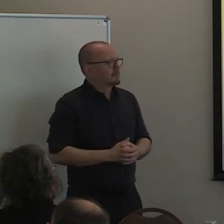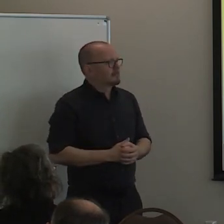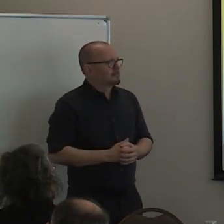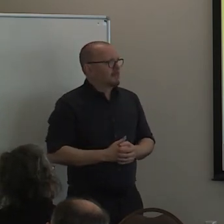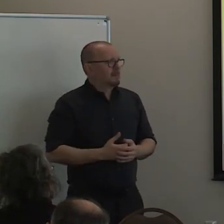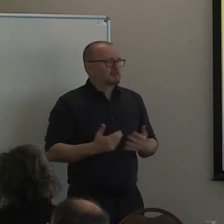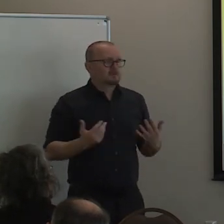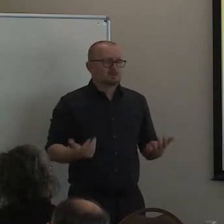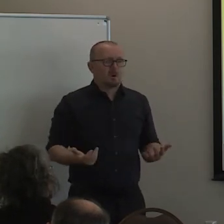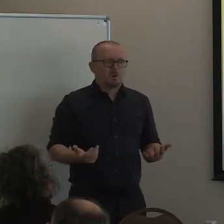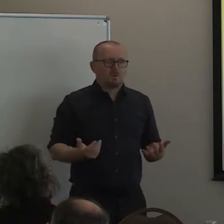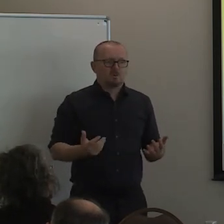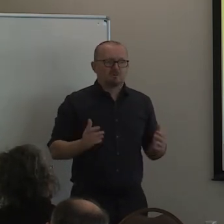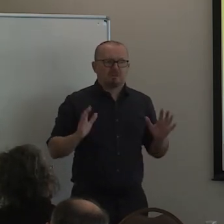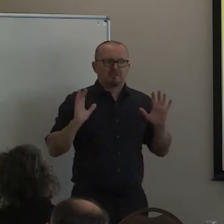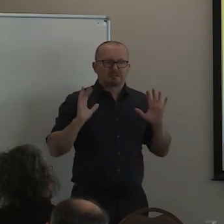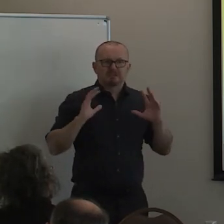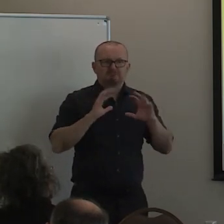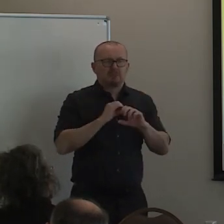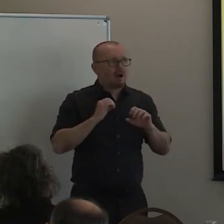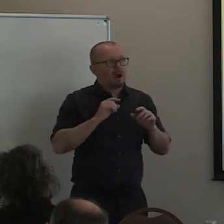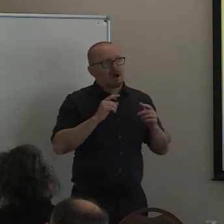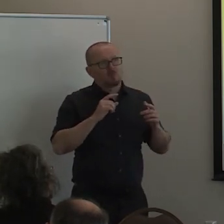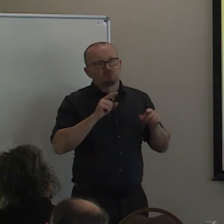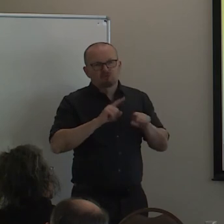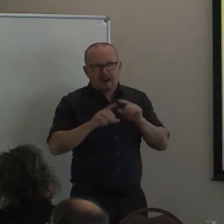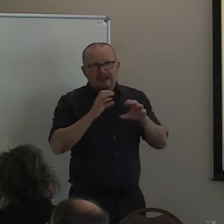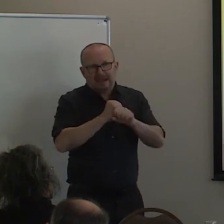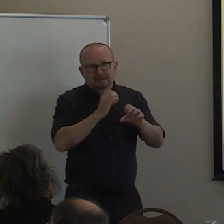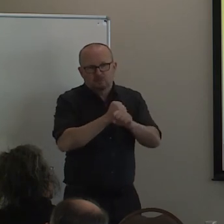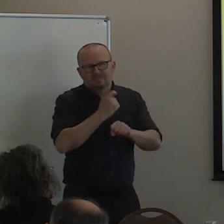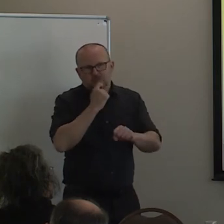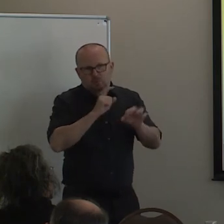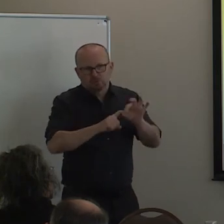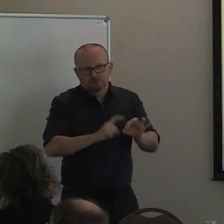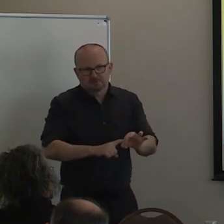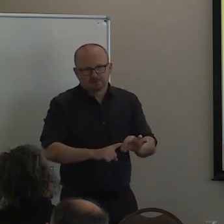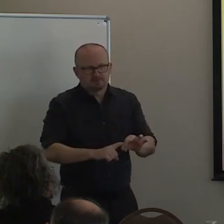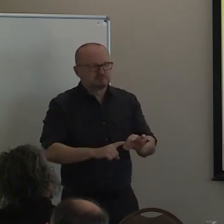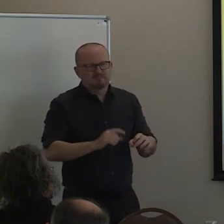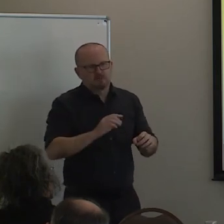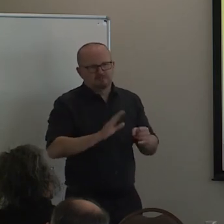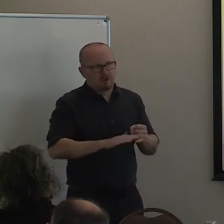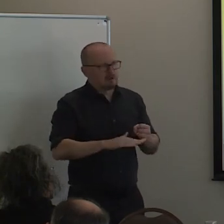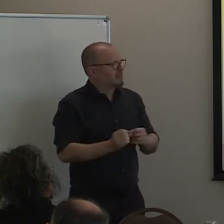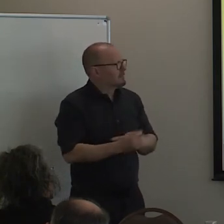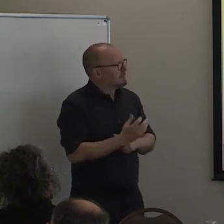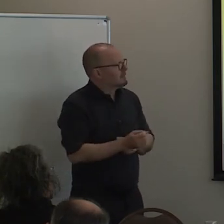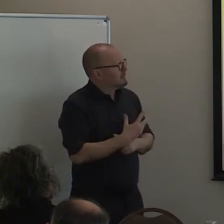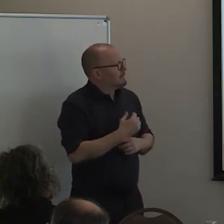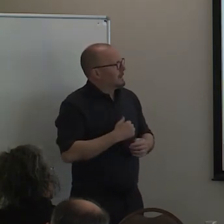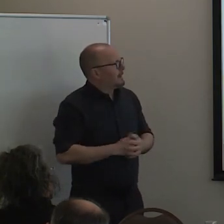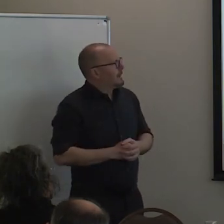So I guess that's it. I'm going to try end with a few questions, but just a few final points.